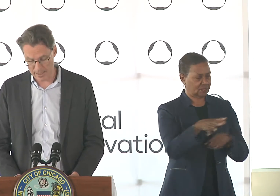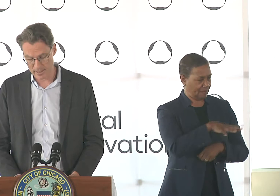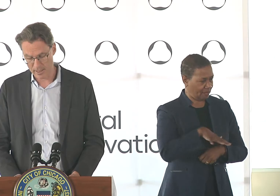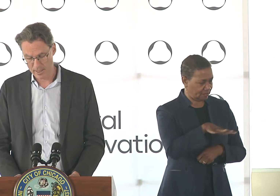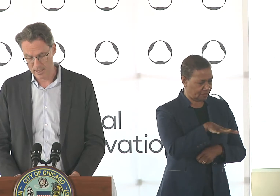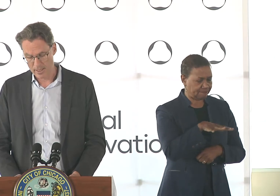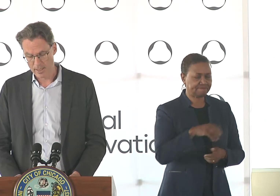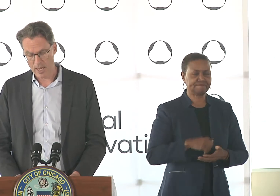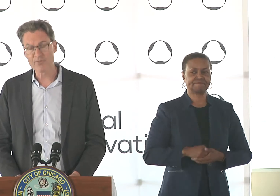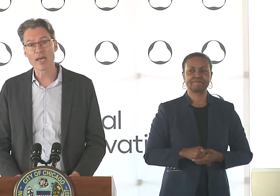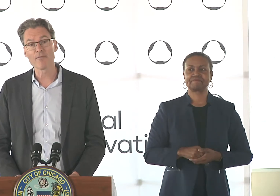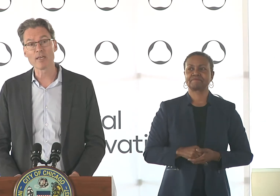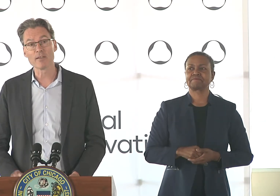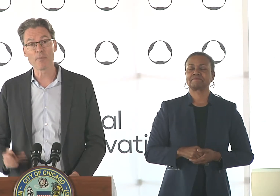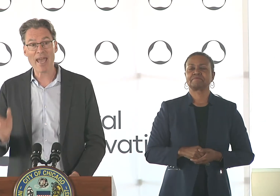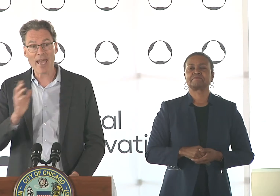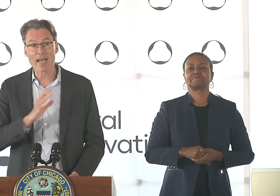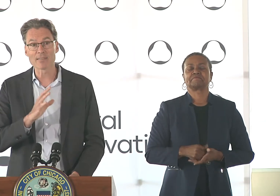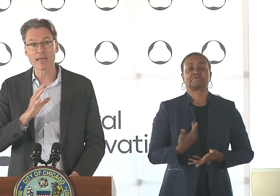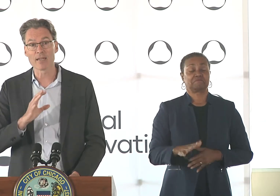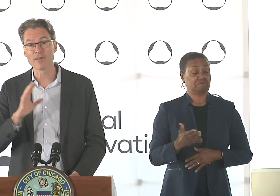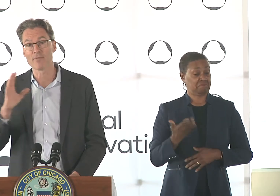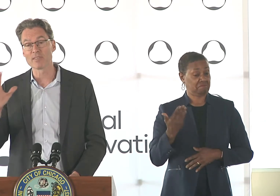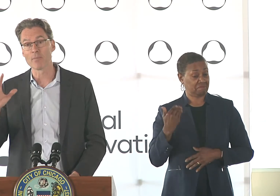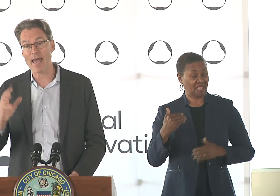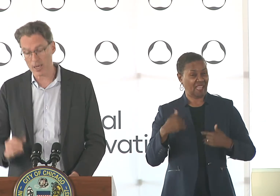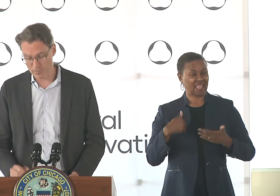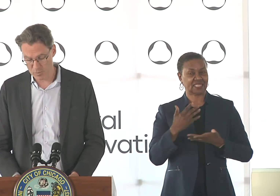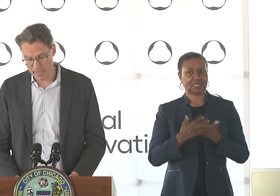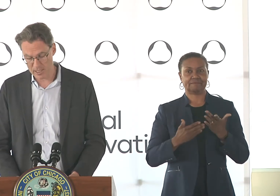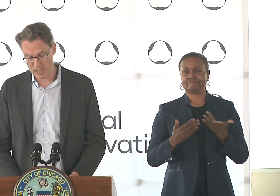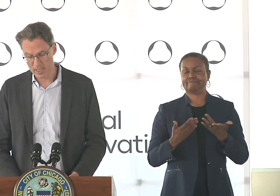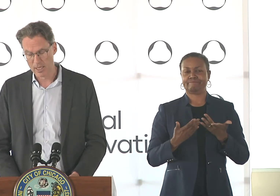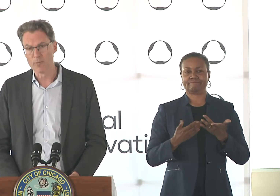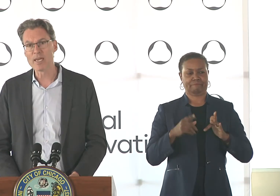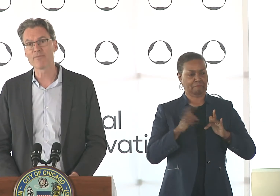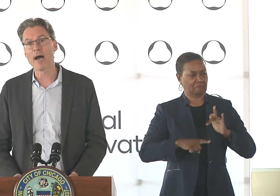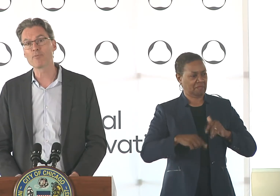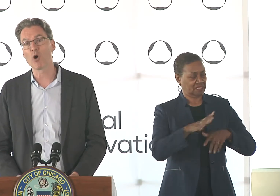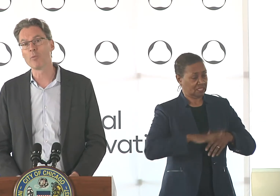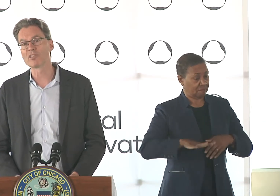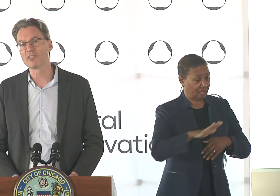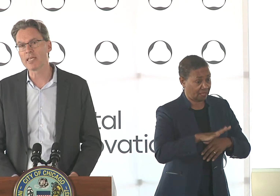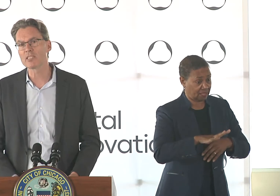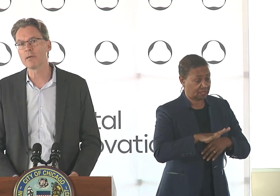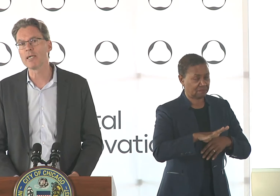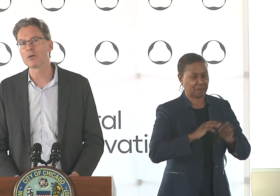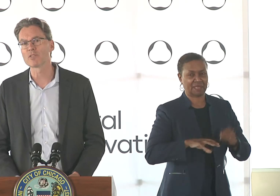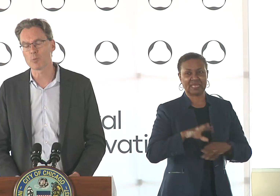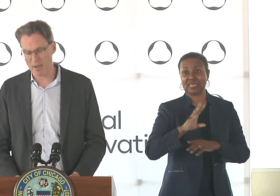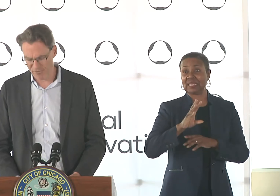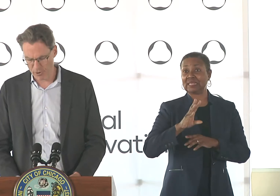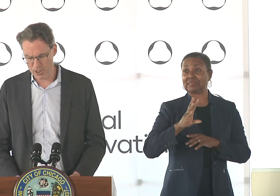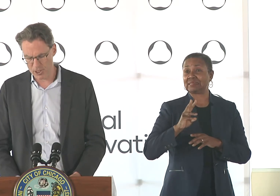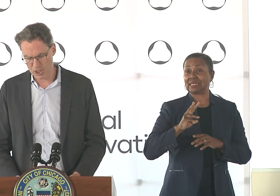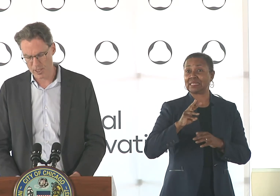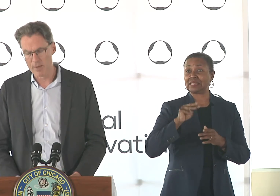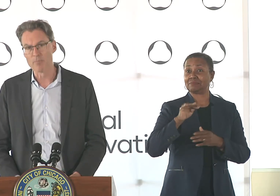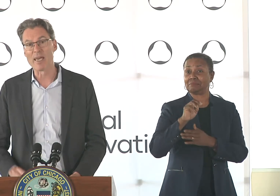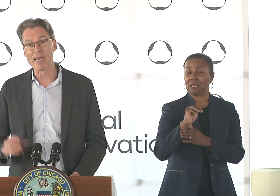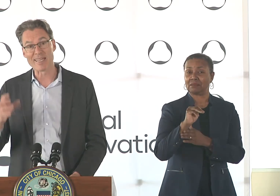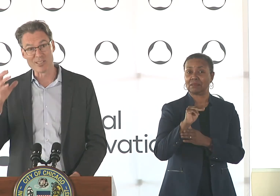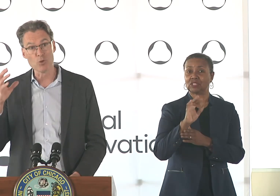we need. After having in the past having some lack of space, we have up to almost 6 million of square